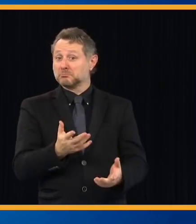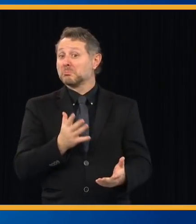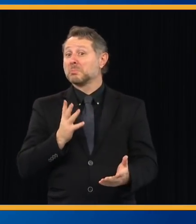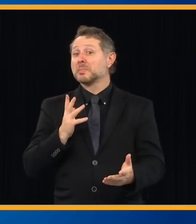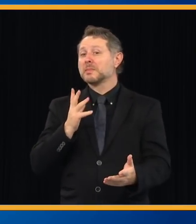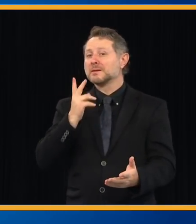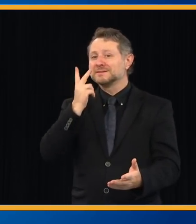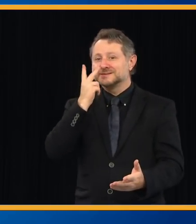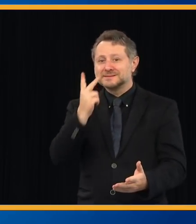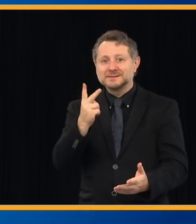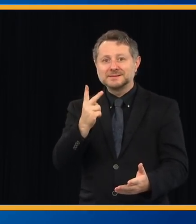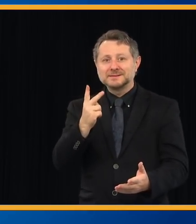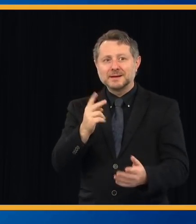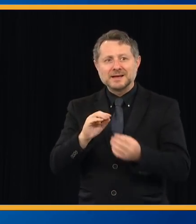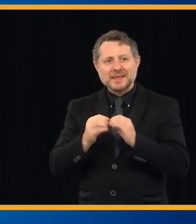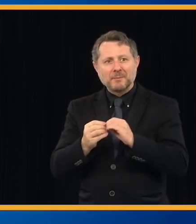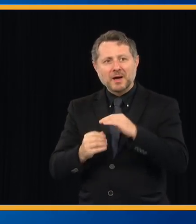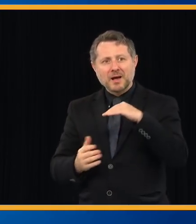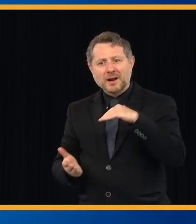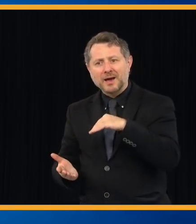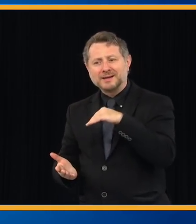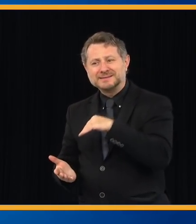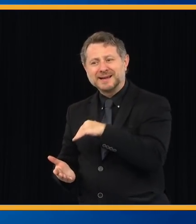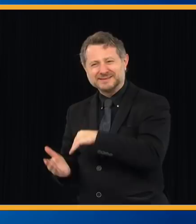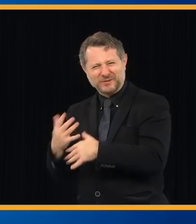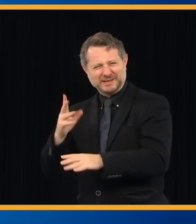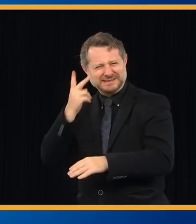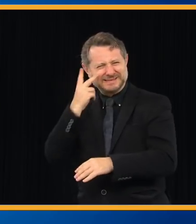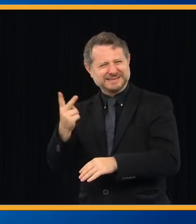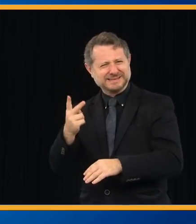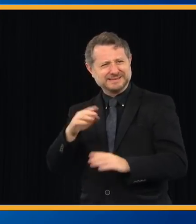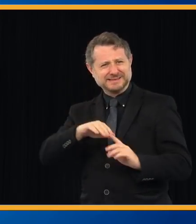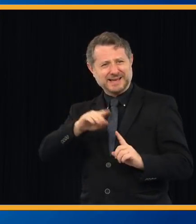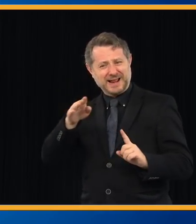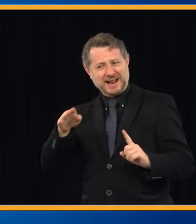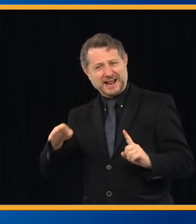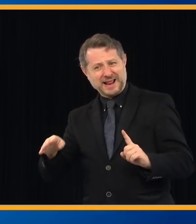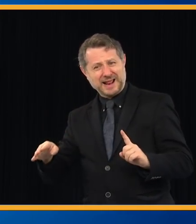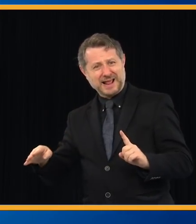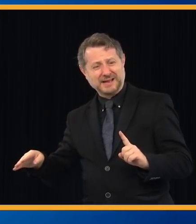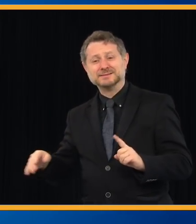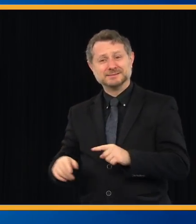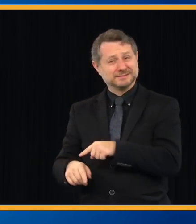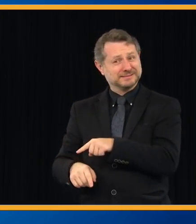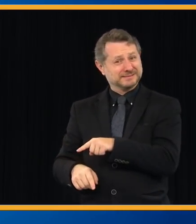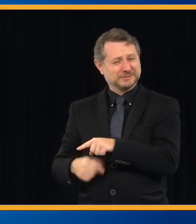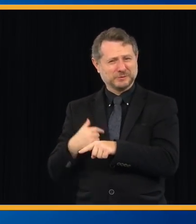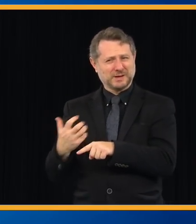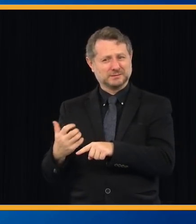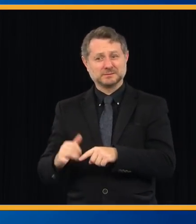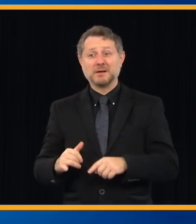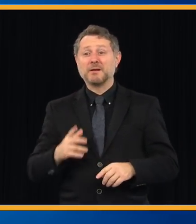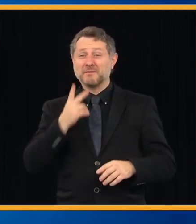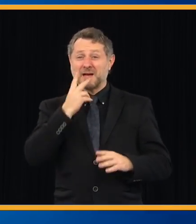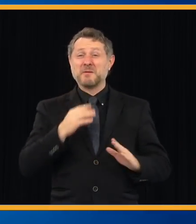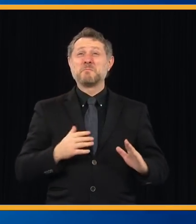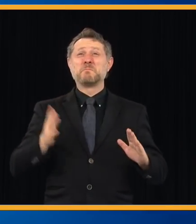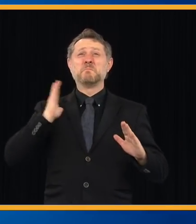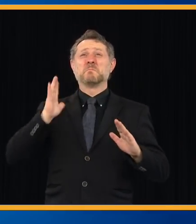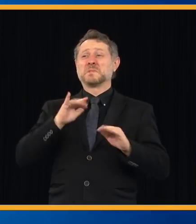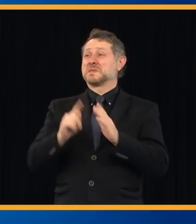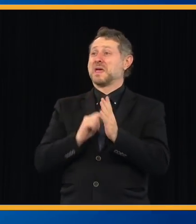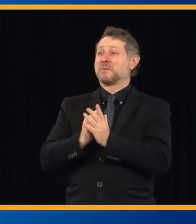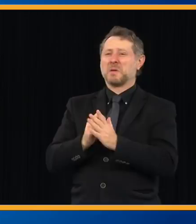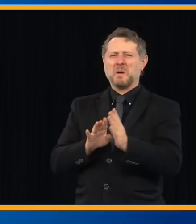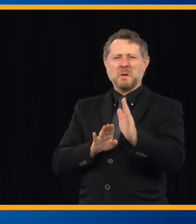steady, sharp decline in those numbers, right? We went up very quickly, as you see